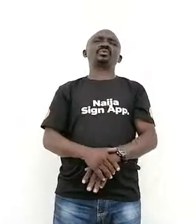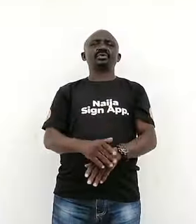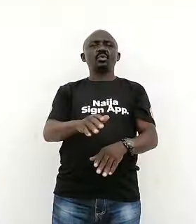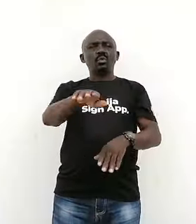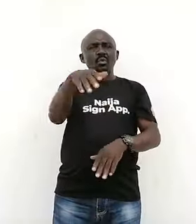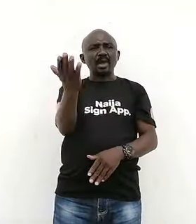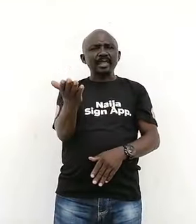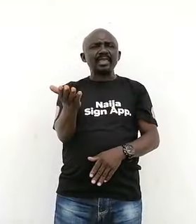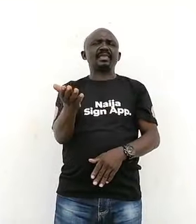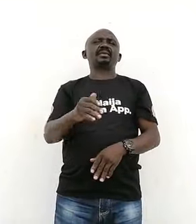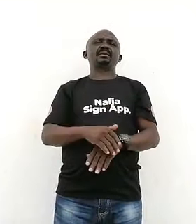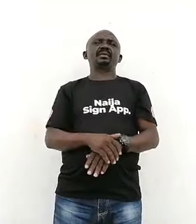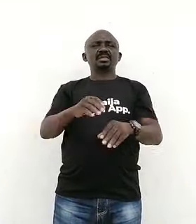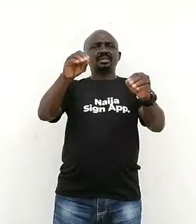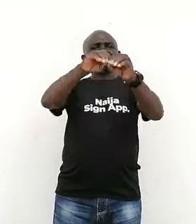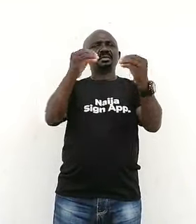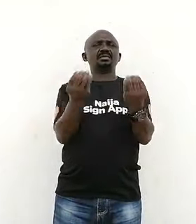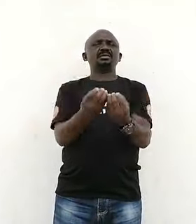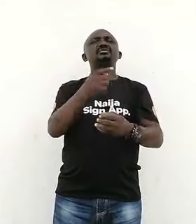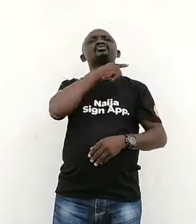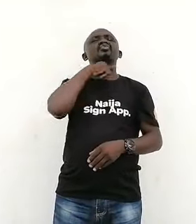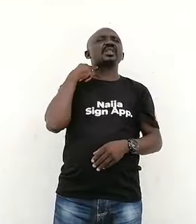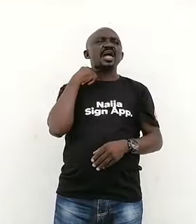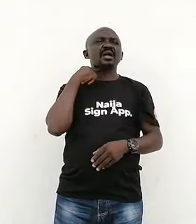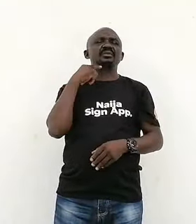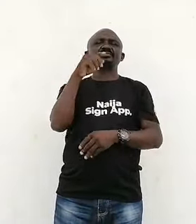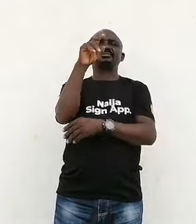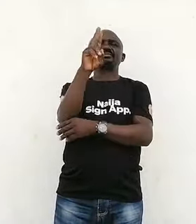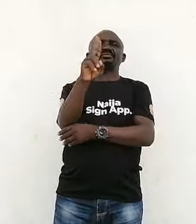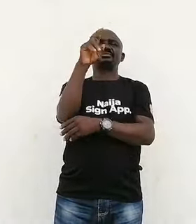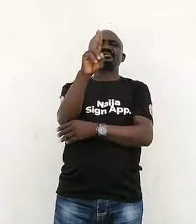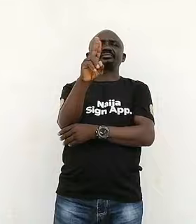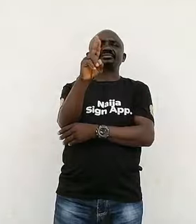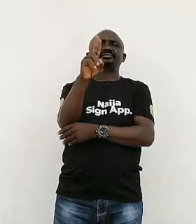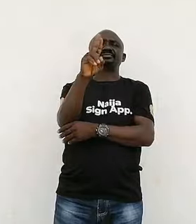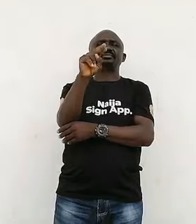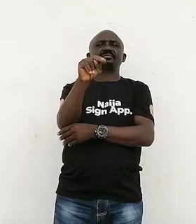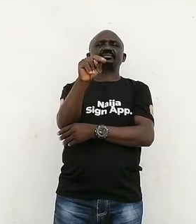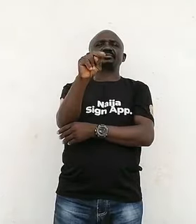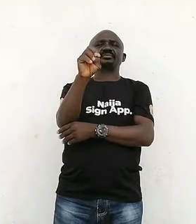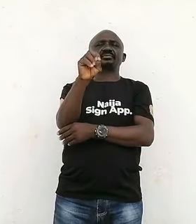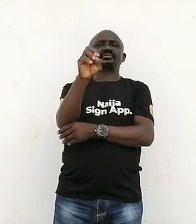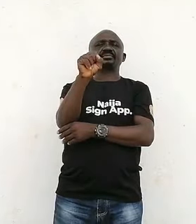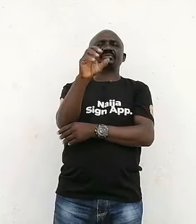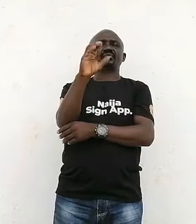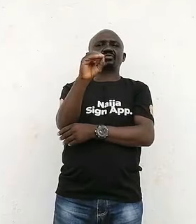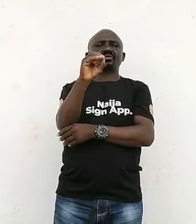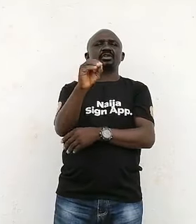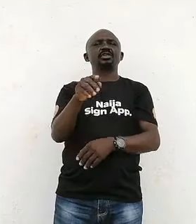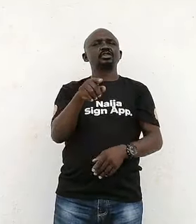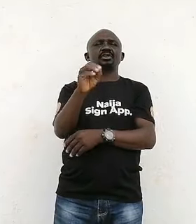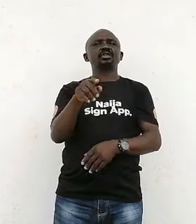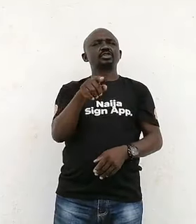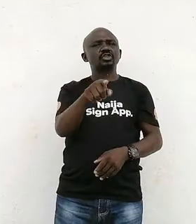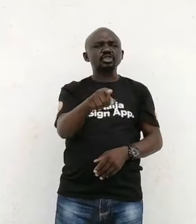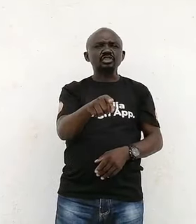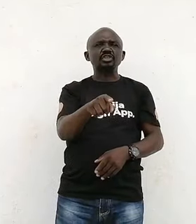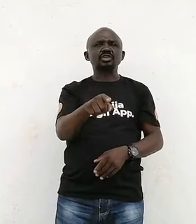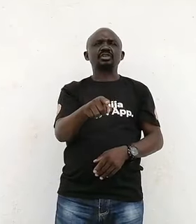championed by UNESCO, which is pretty much focused on the development, the promotion of